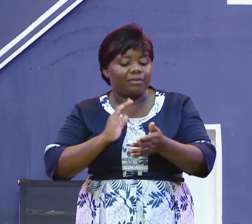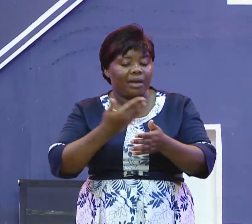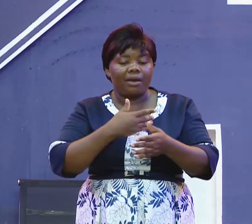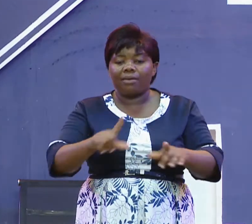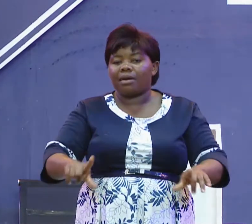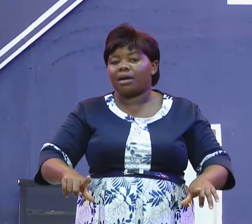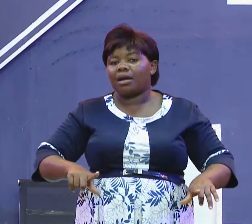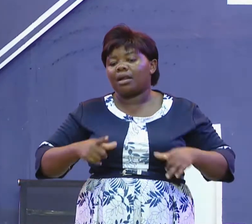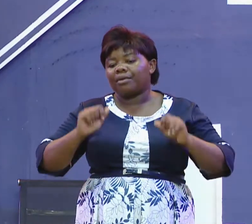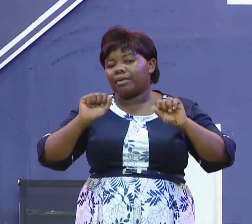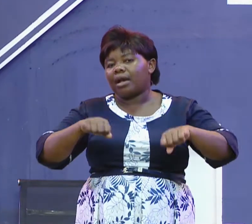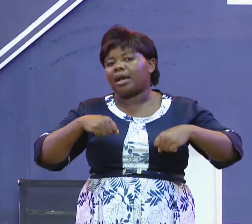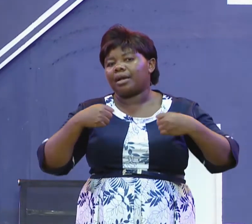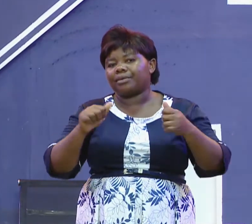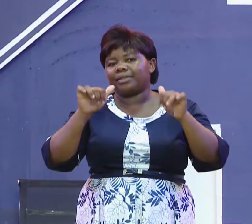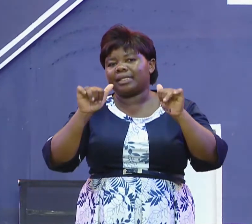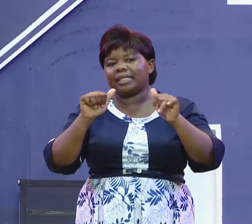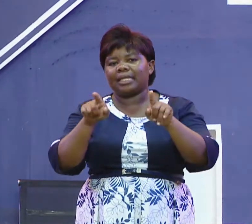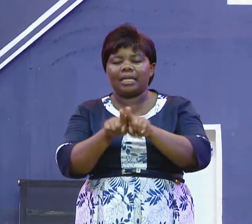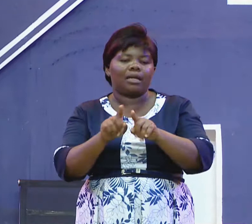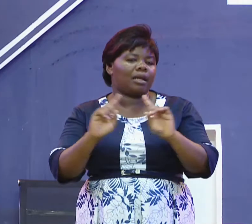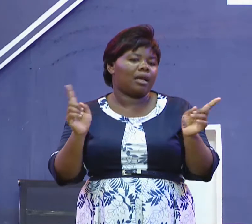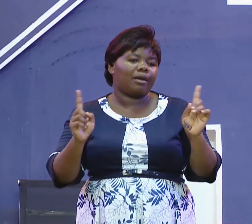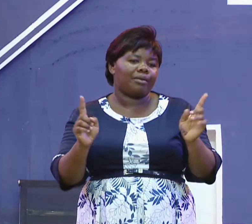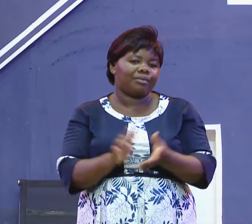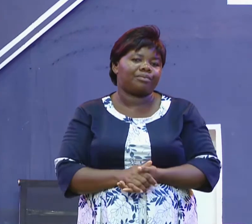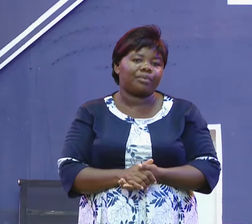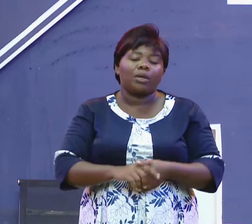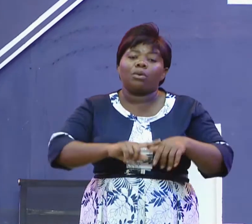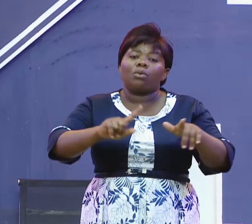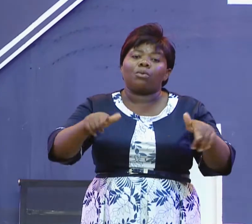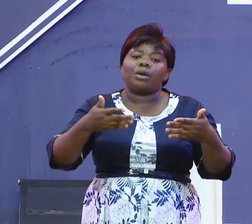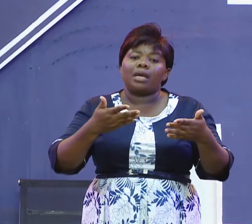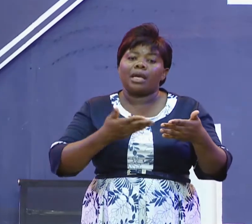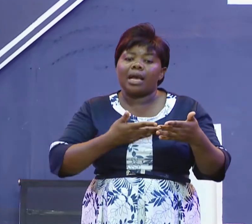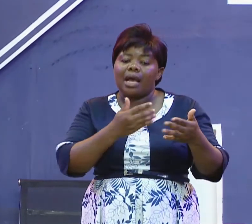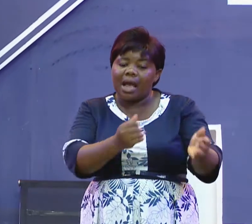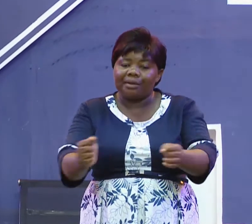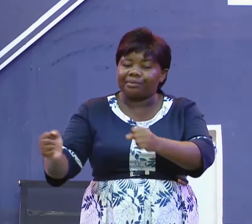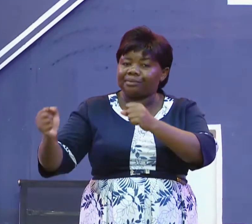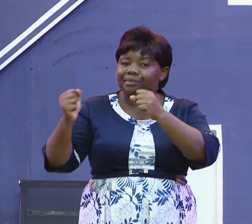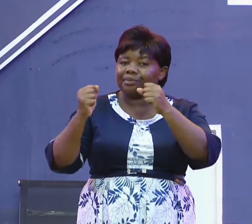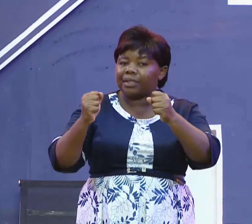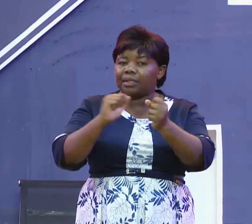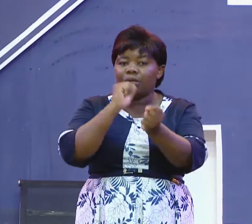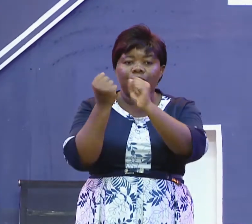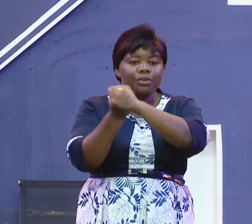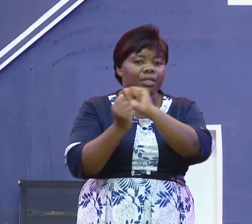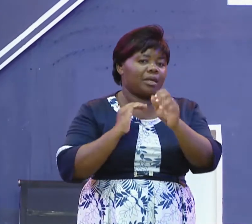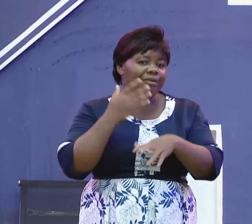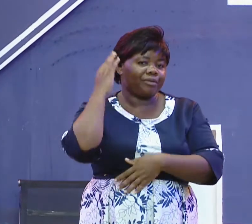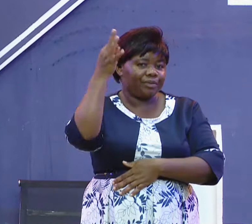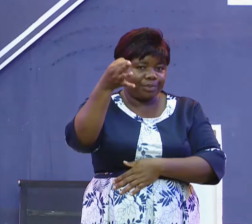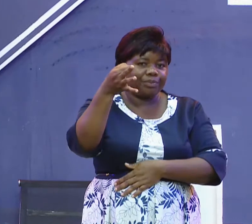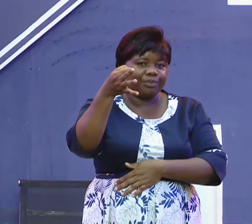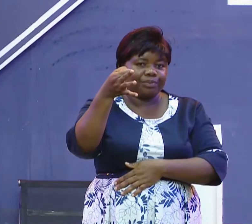I believe that our lives are not going to remain the same. We have the ability to change